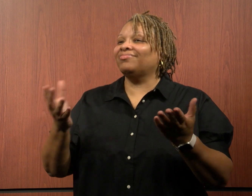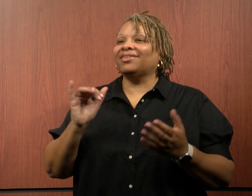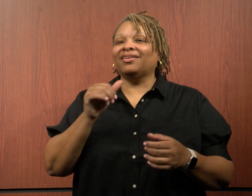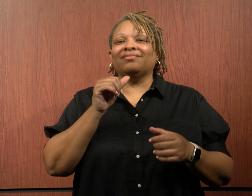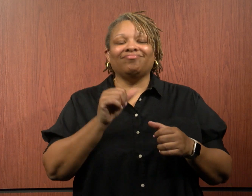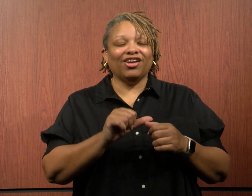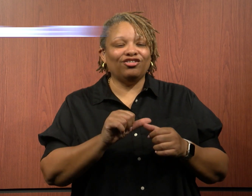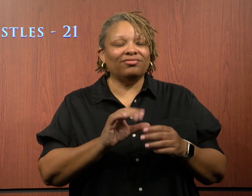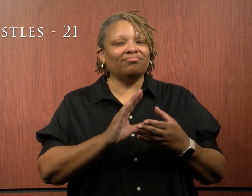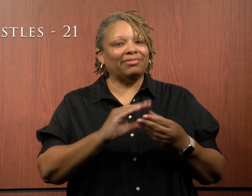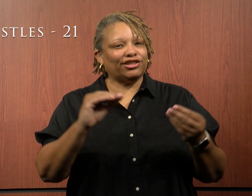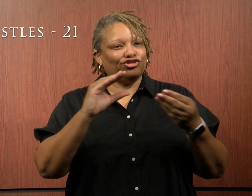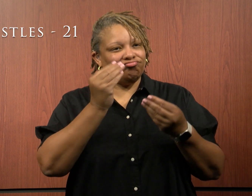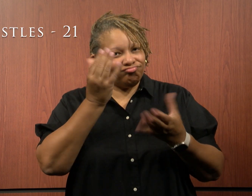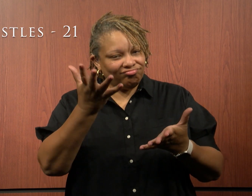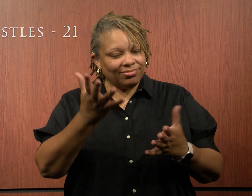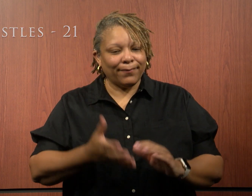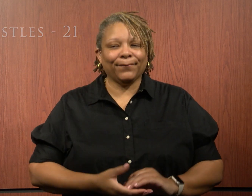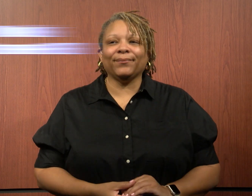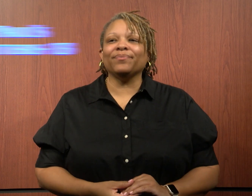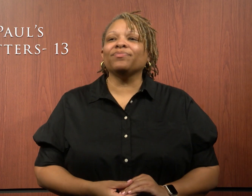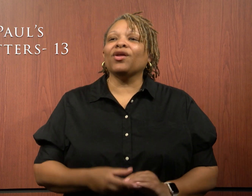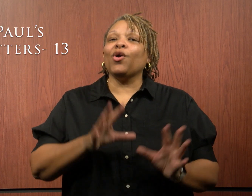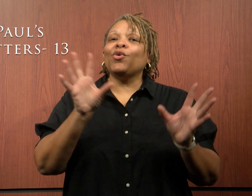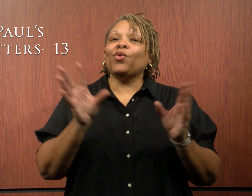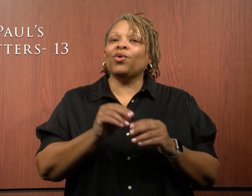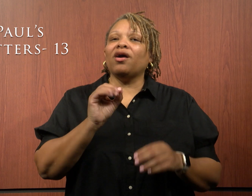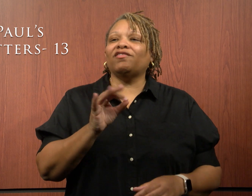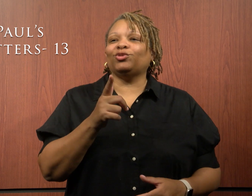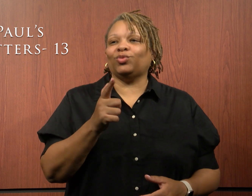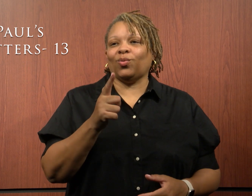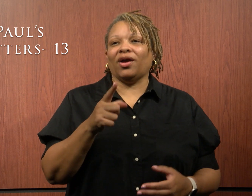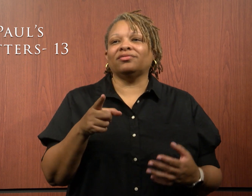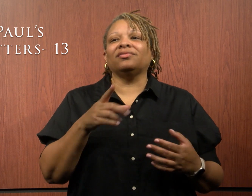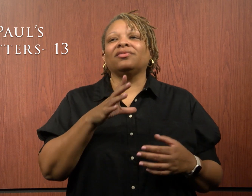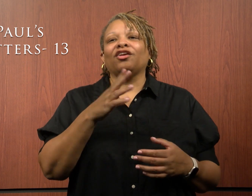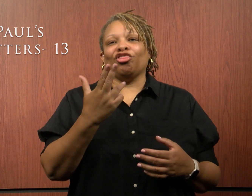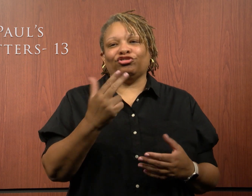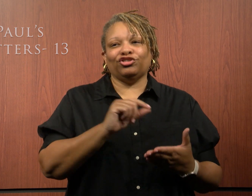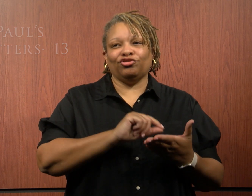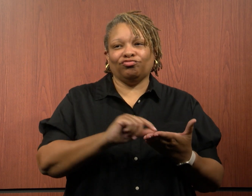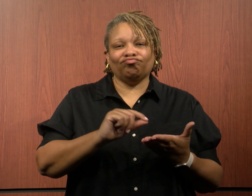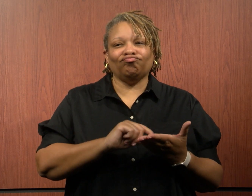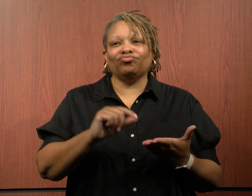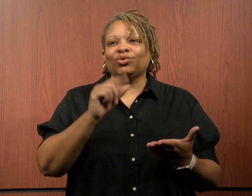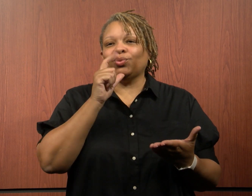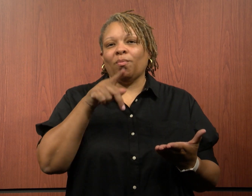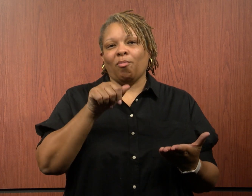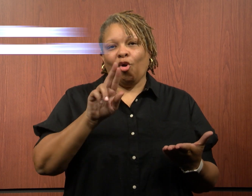messenger. Of the 21 letters, 13 are written by the Apostle Paul. The remaining 8 are